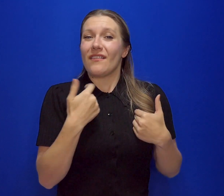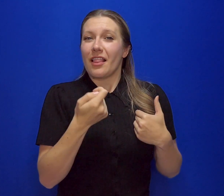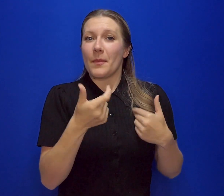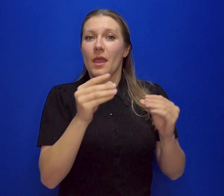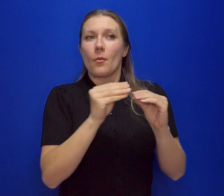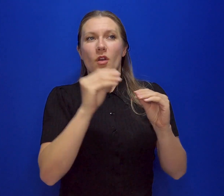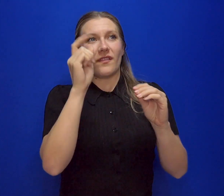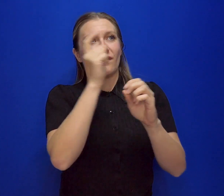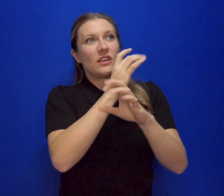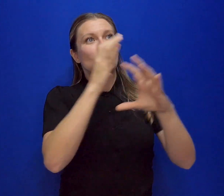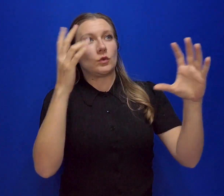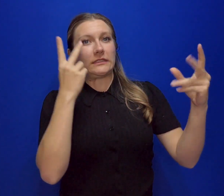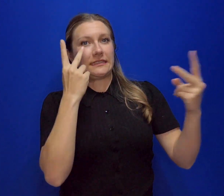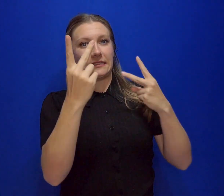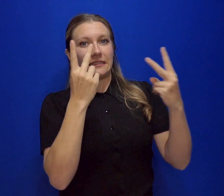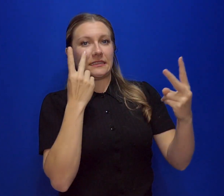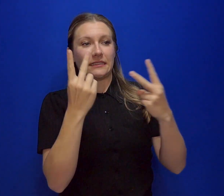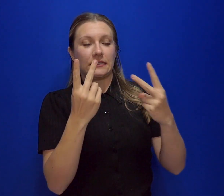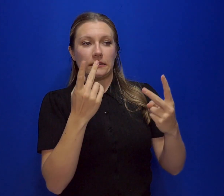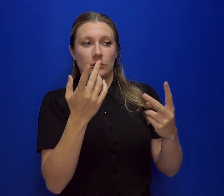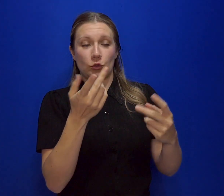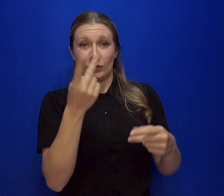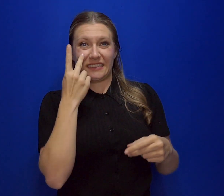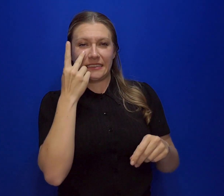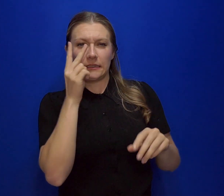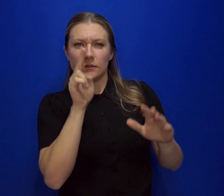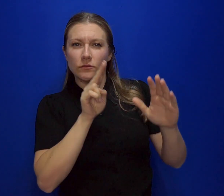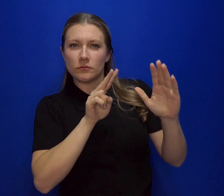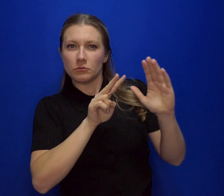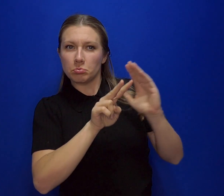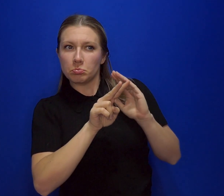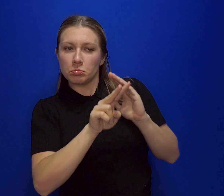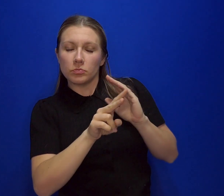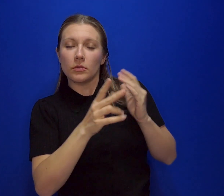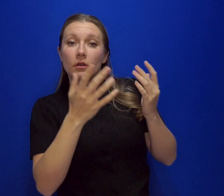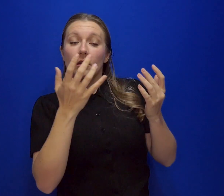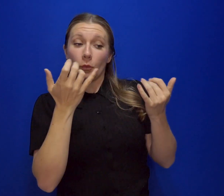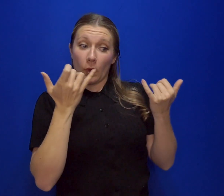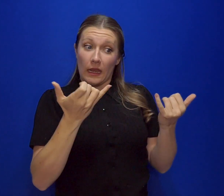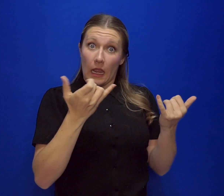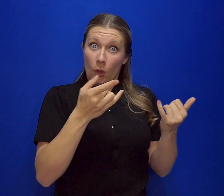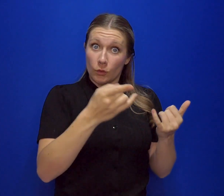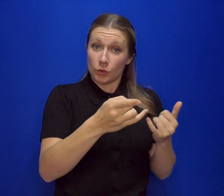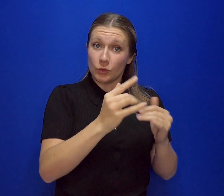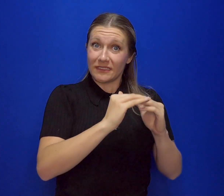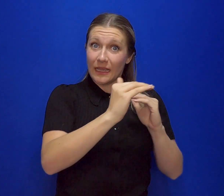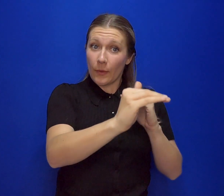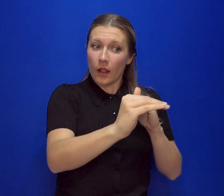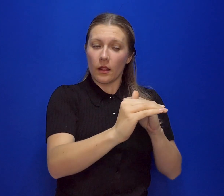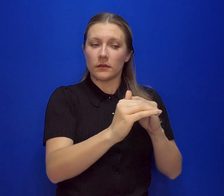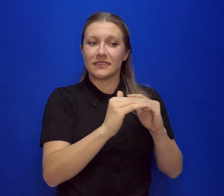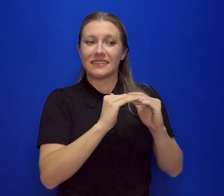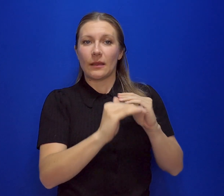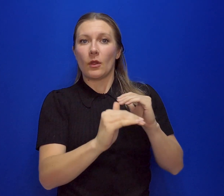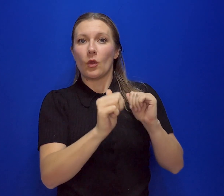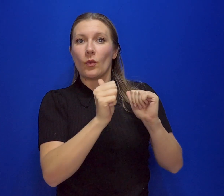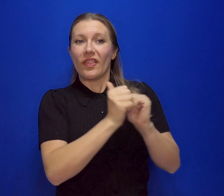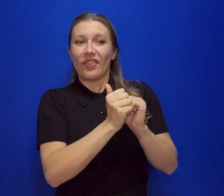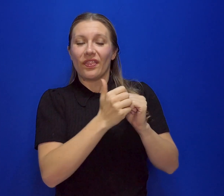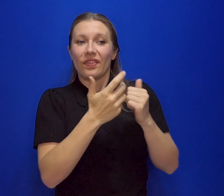terms of that line of sight, right? Where are you? Are you stable? Are you stable and sitting at home doing not